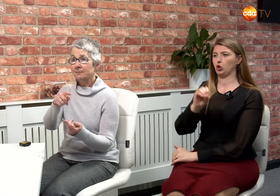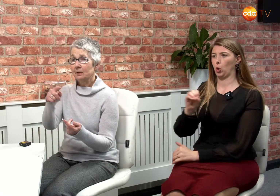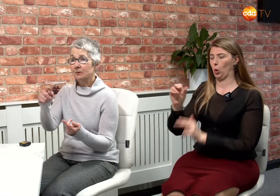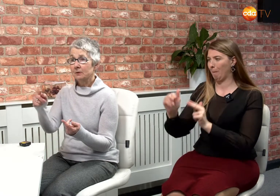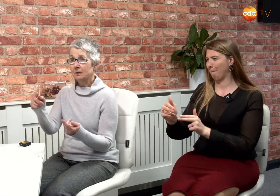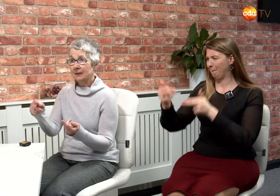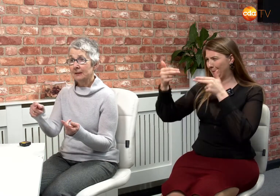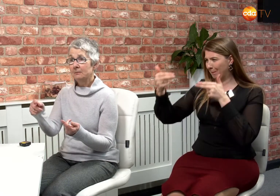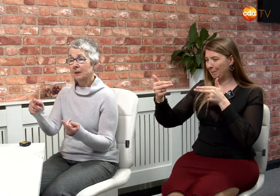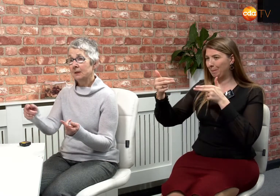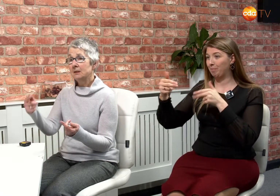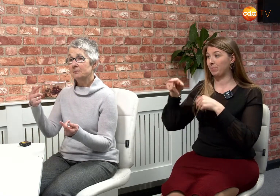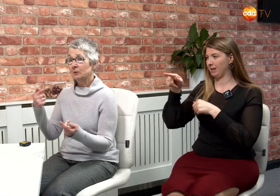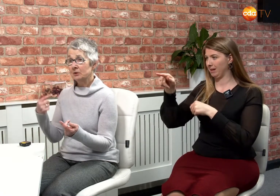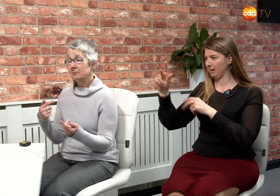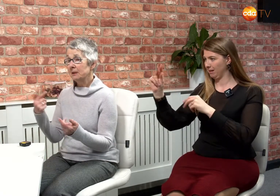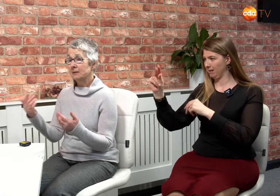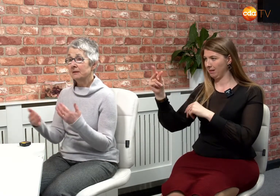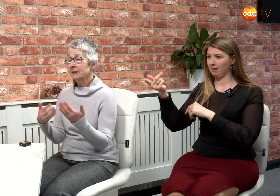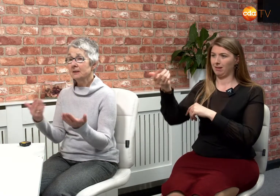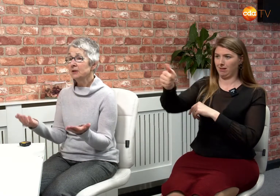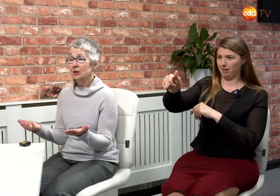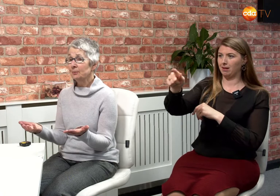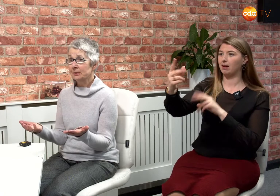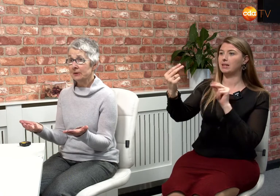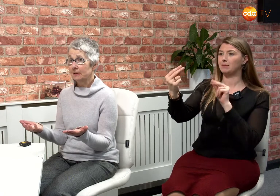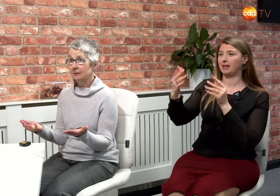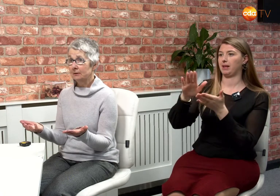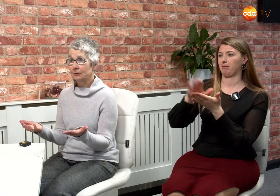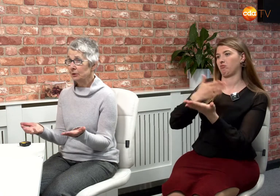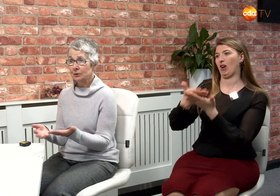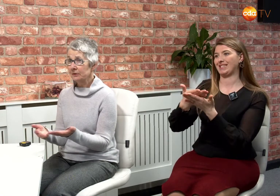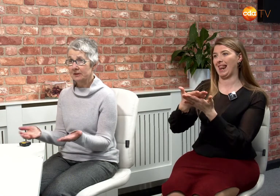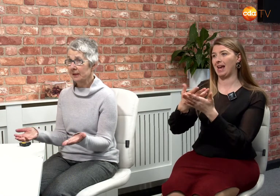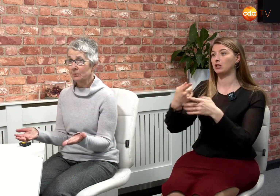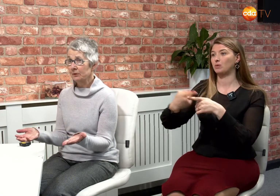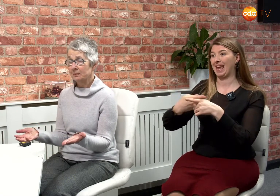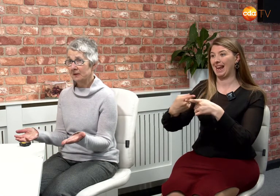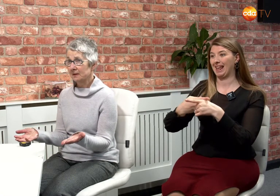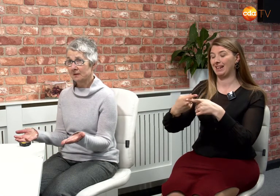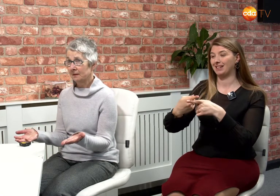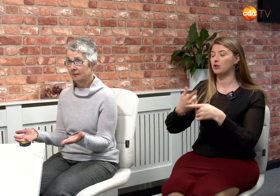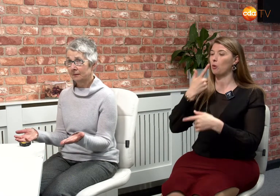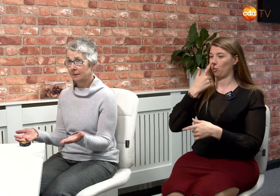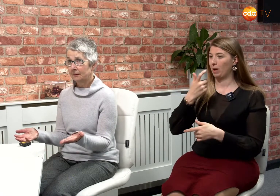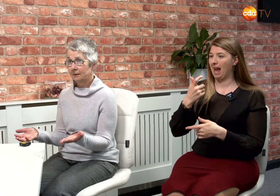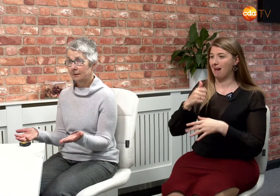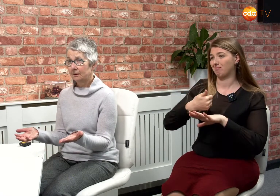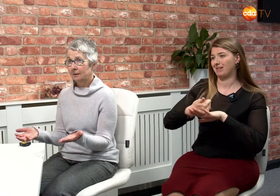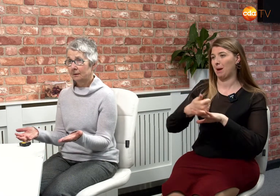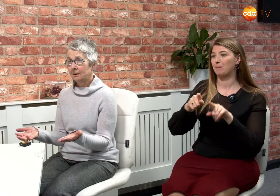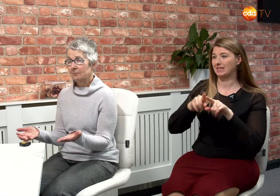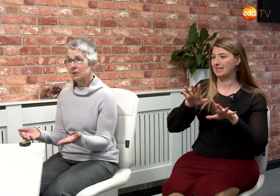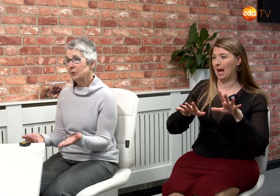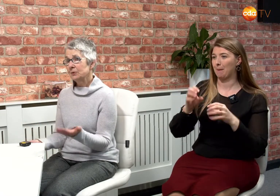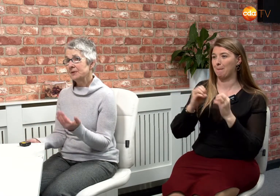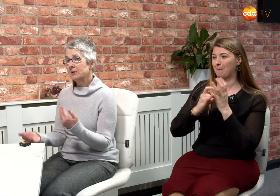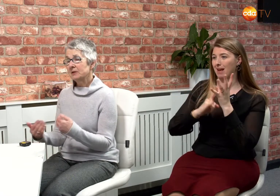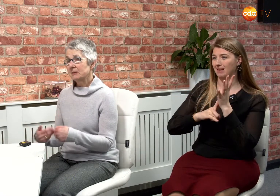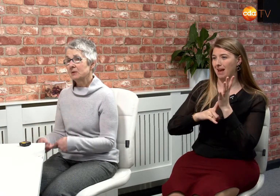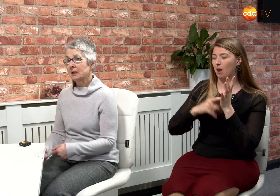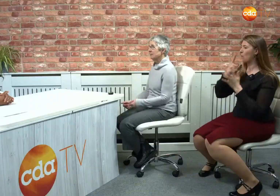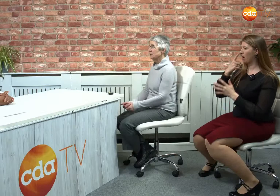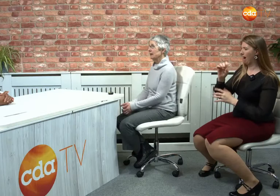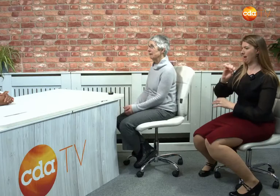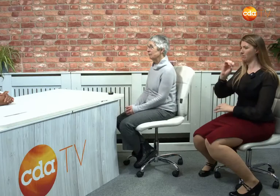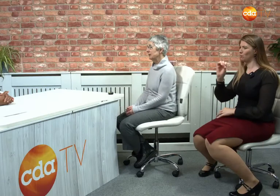So she spoke to him and he spoke to me. So that's interpreting. You can do the same with BSL. But